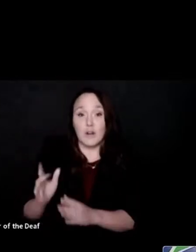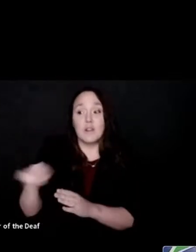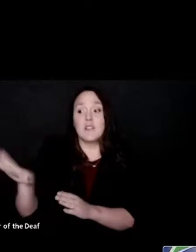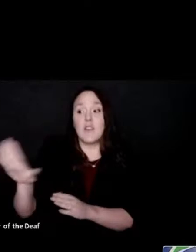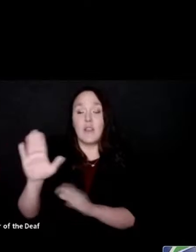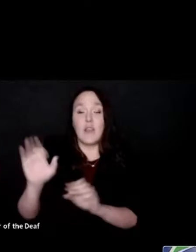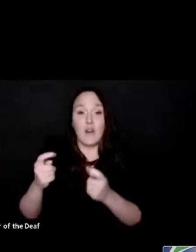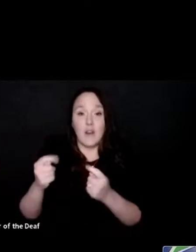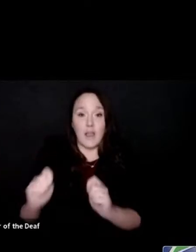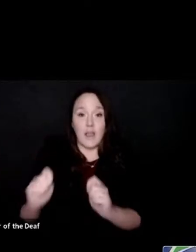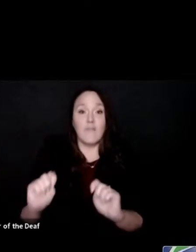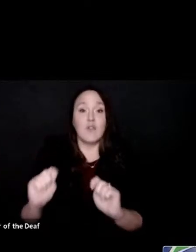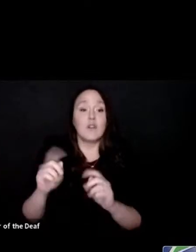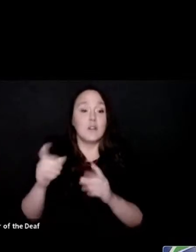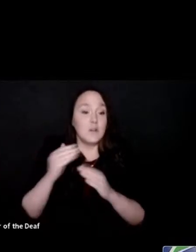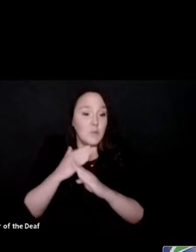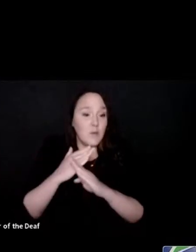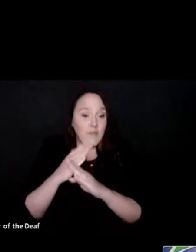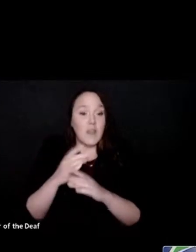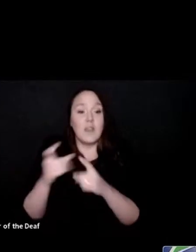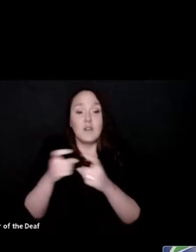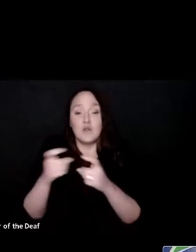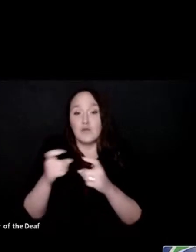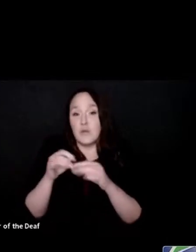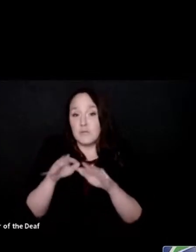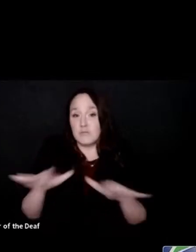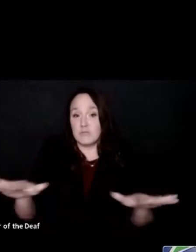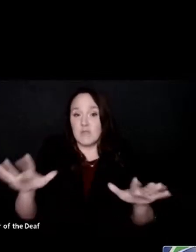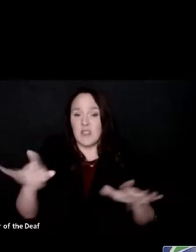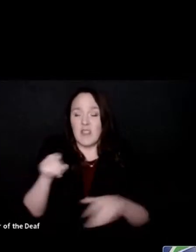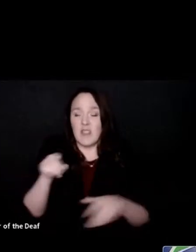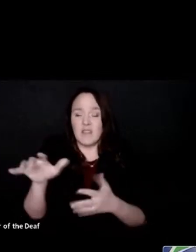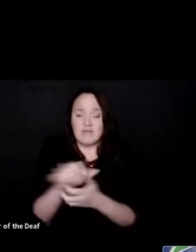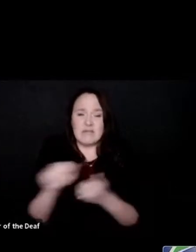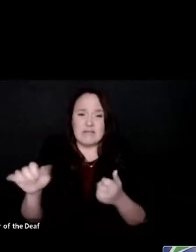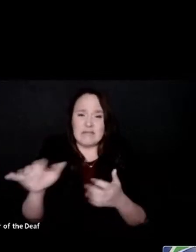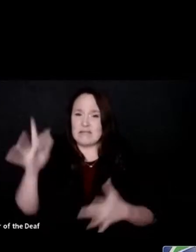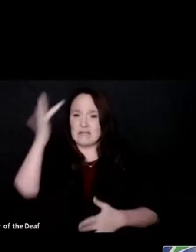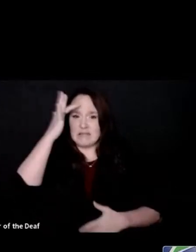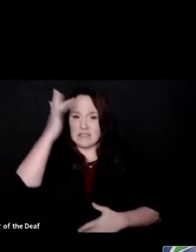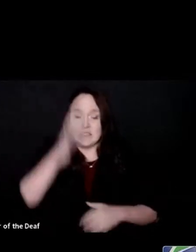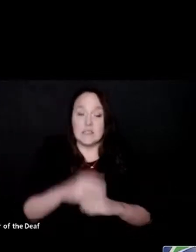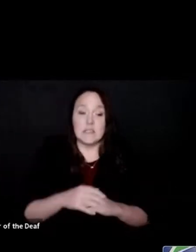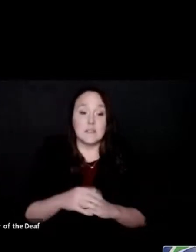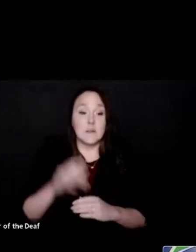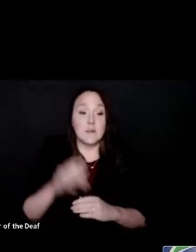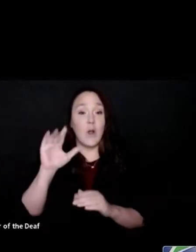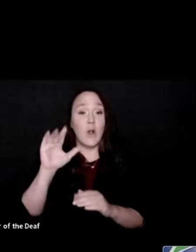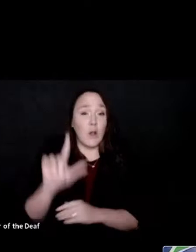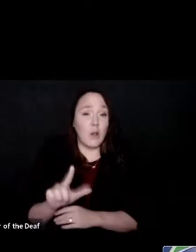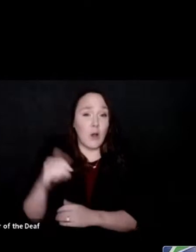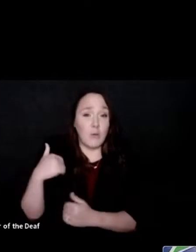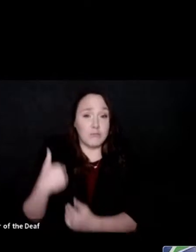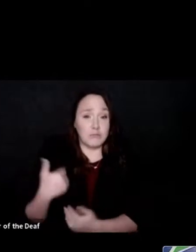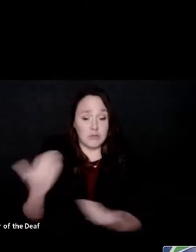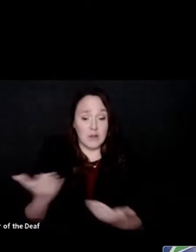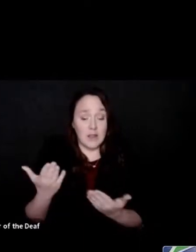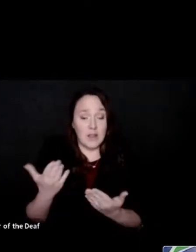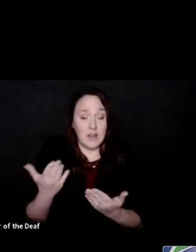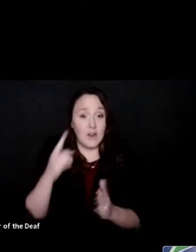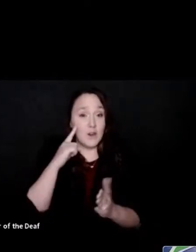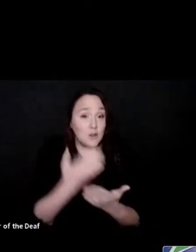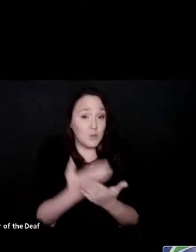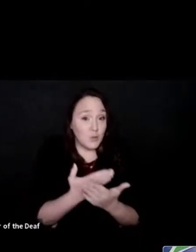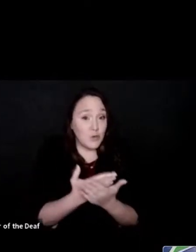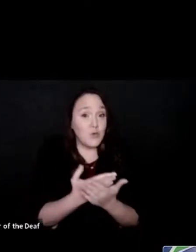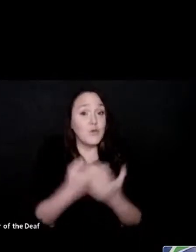prevent and control the spread of this devastating communicable disease. The low burden of disease here is a testament to the